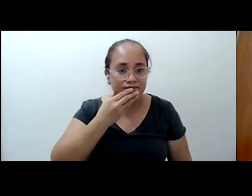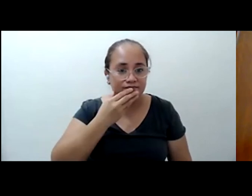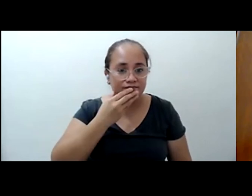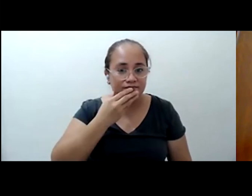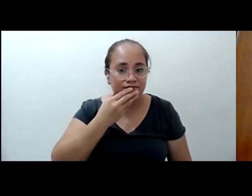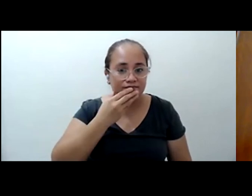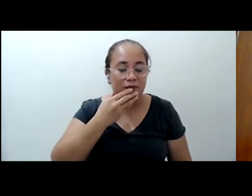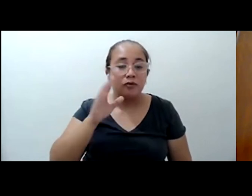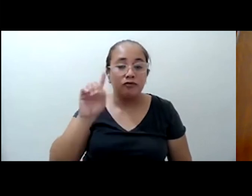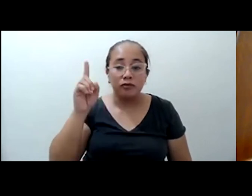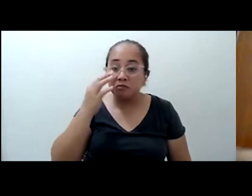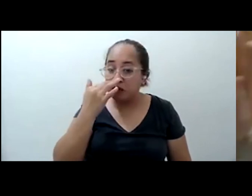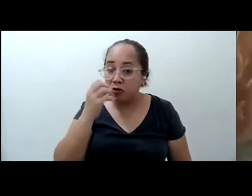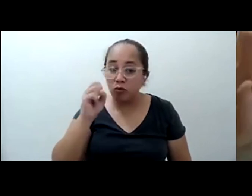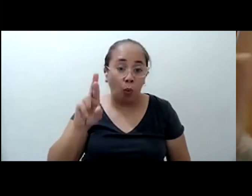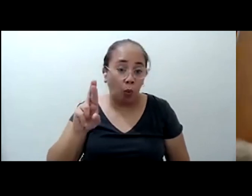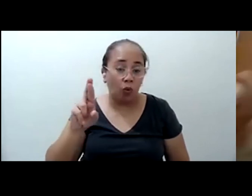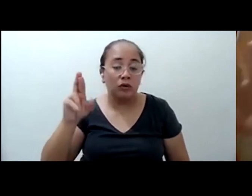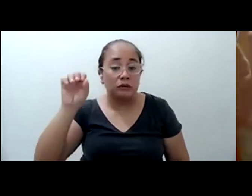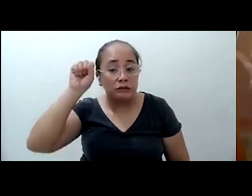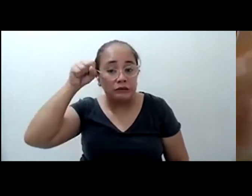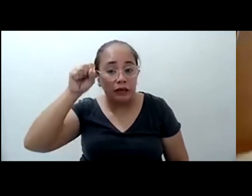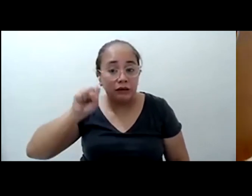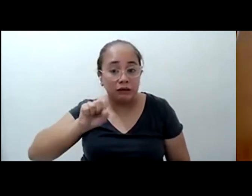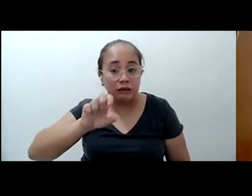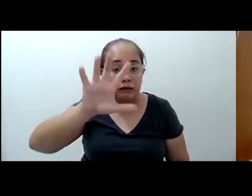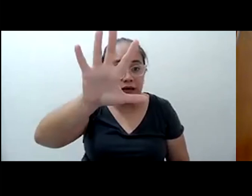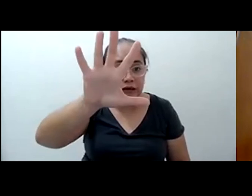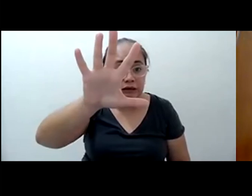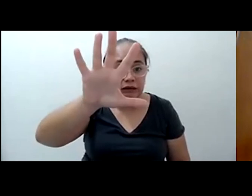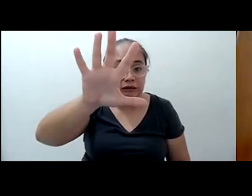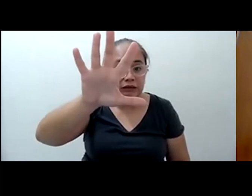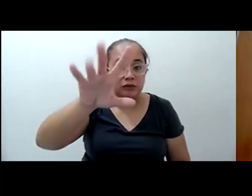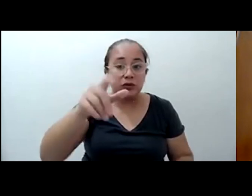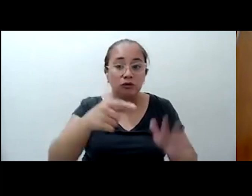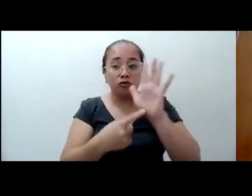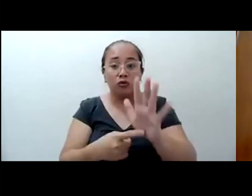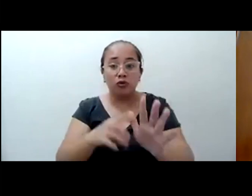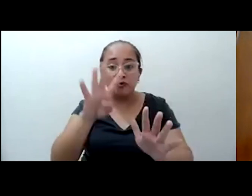Shock's group, and they will do four different hand shapes.